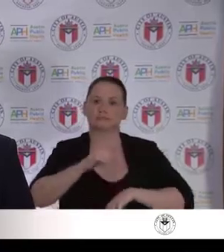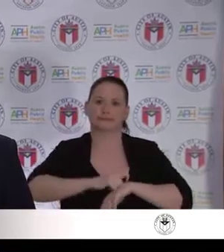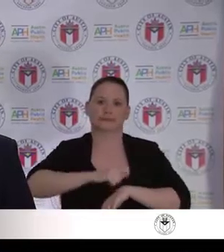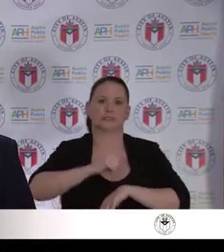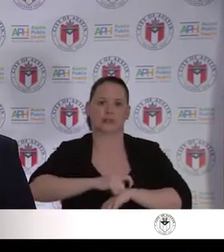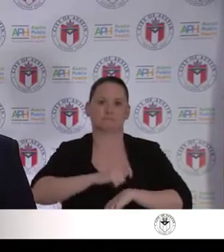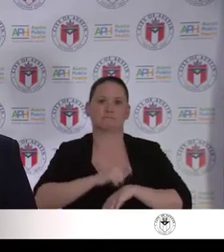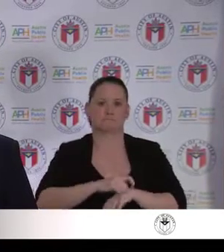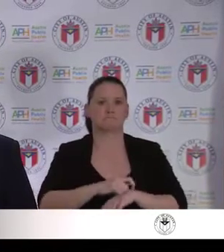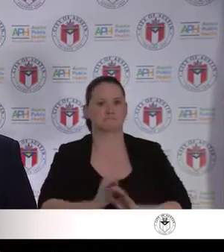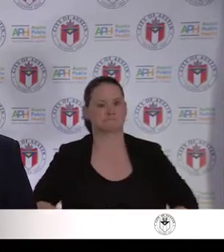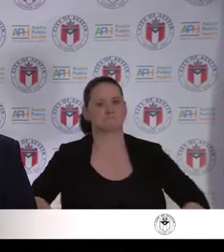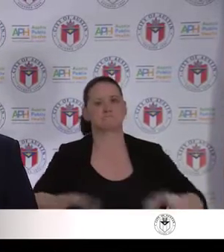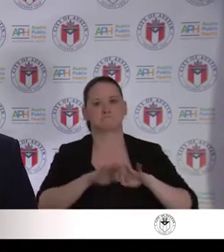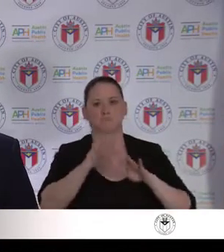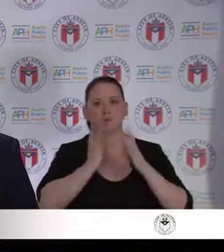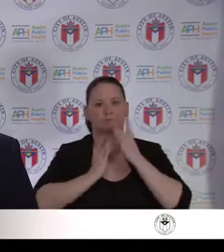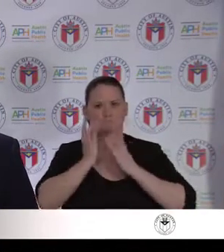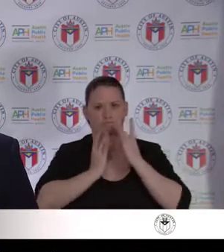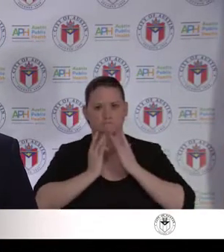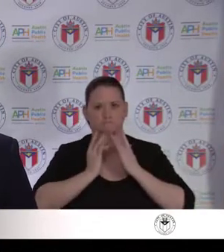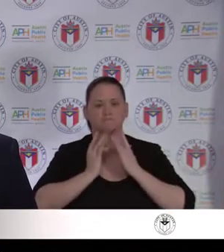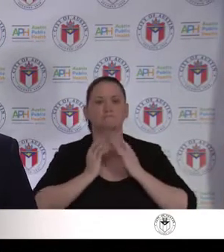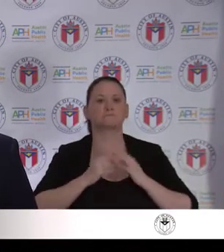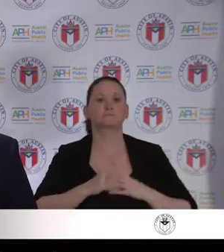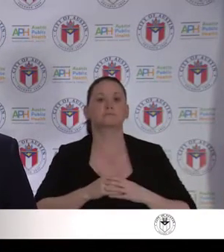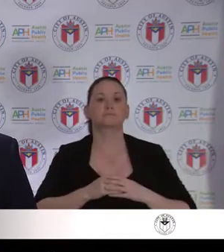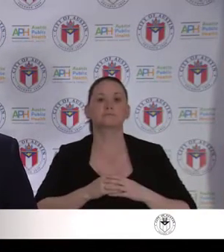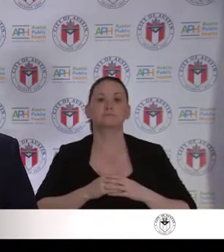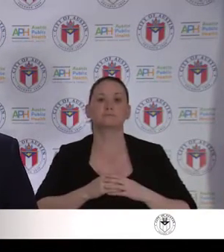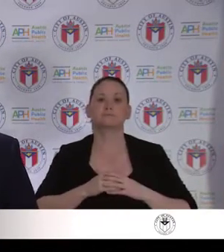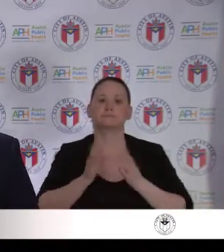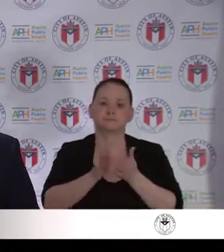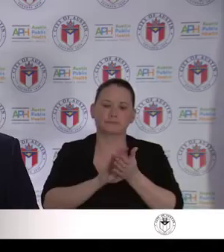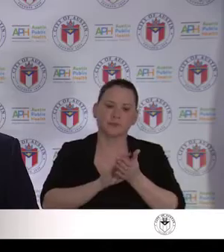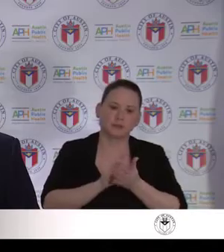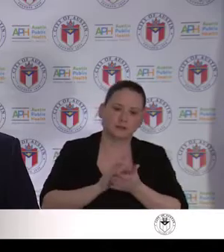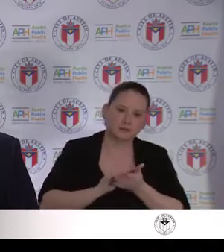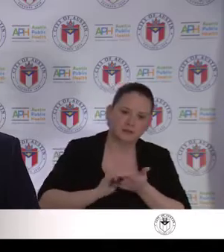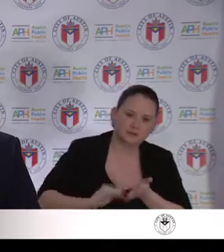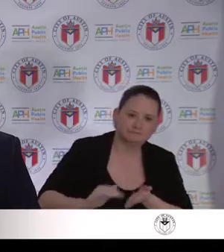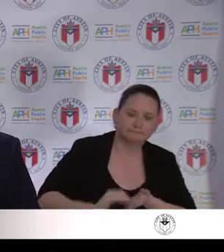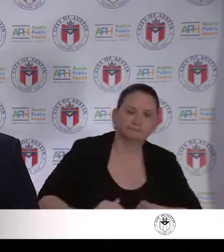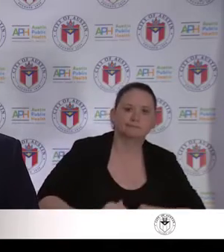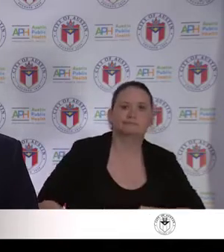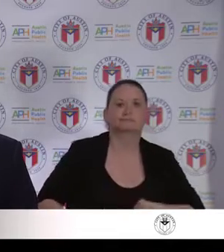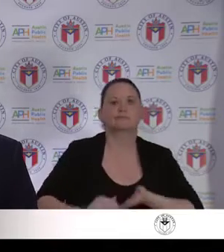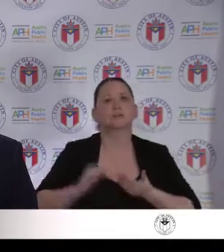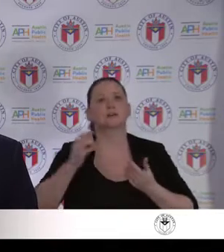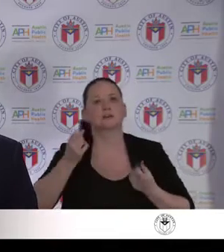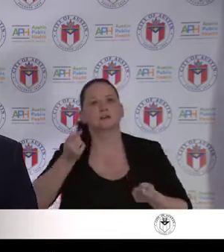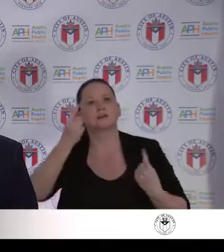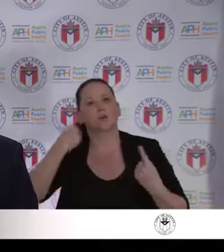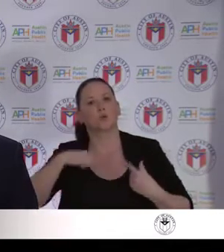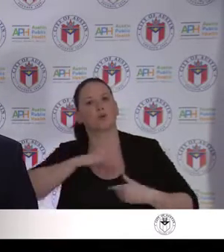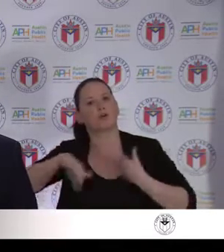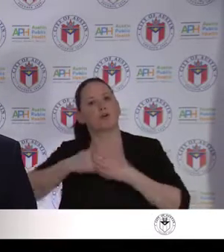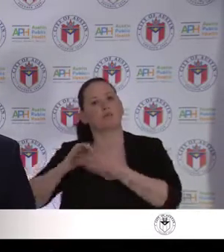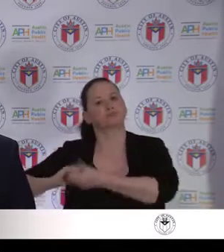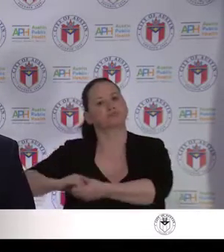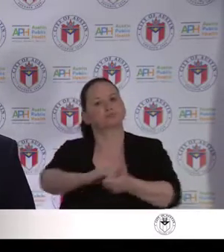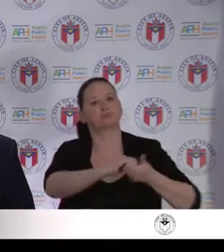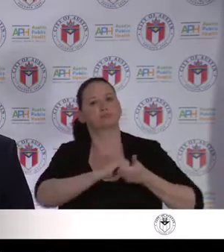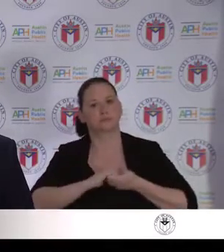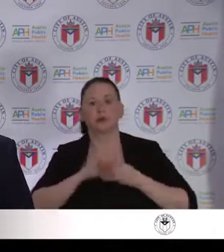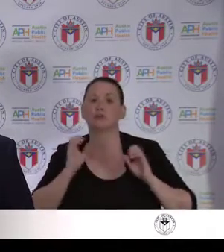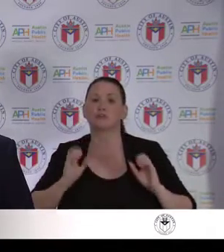is of the essence. Forbearance and the spirit of cooperation now could be the real difference